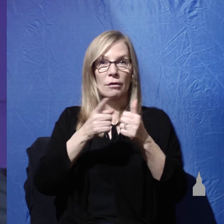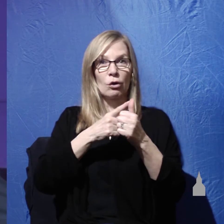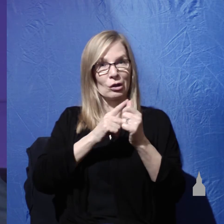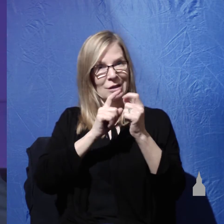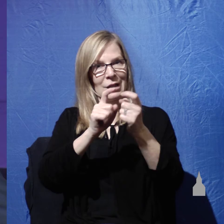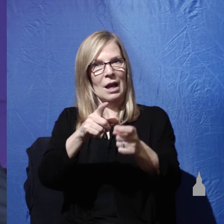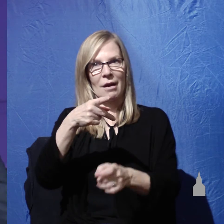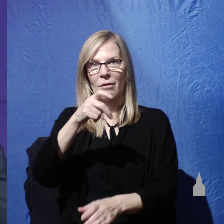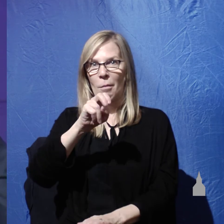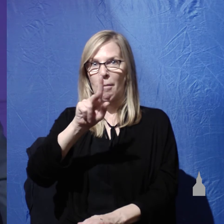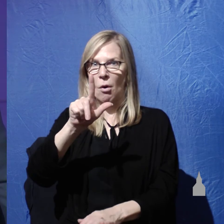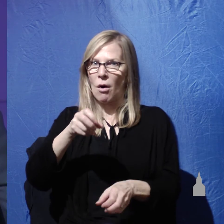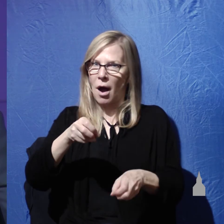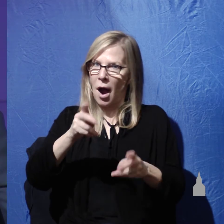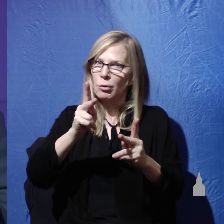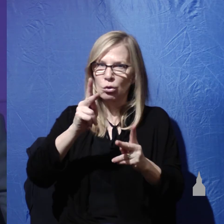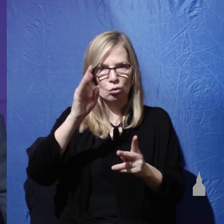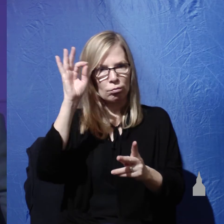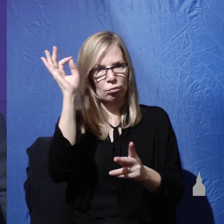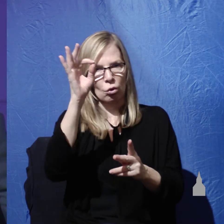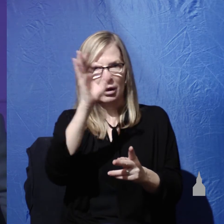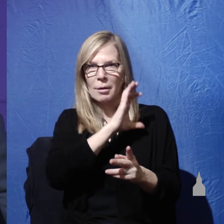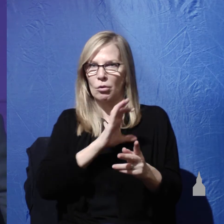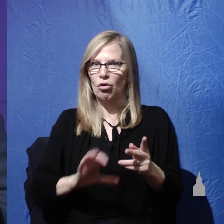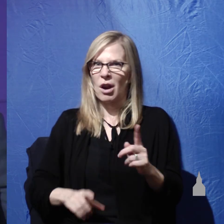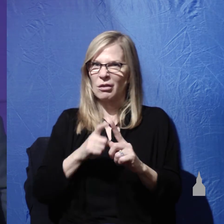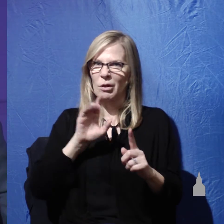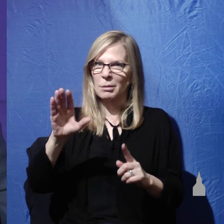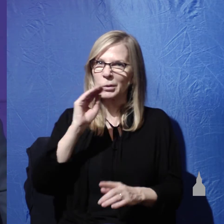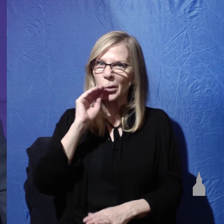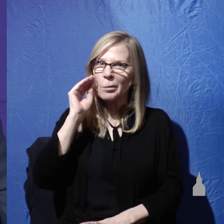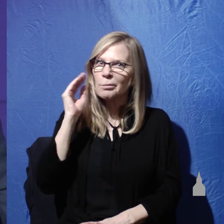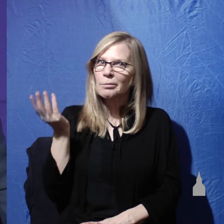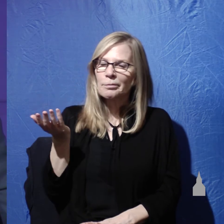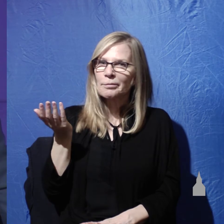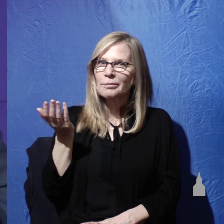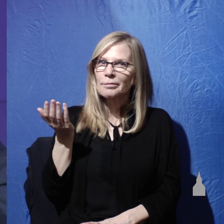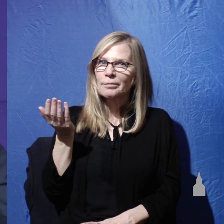giving Paul the opportunity to proclaim Christ from his home.